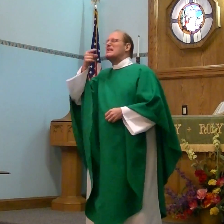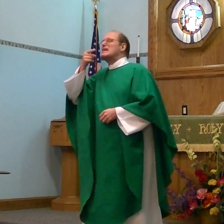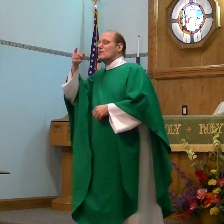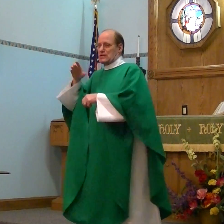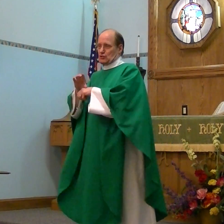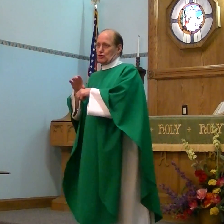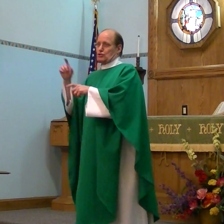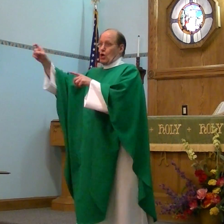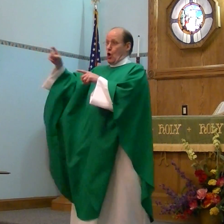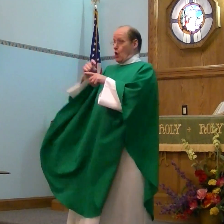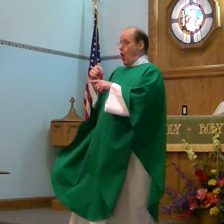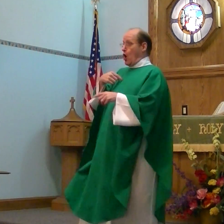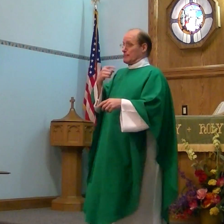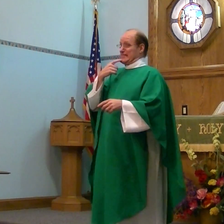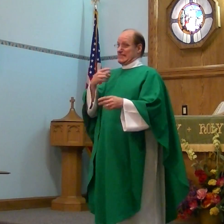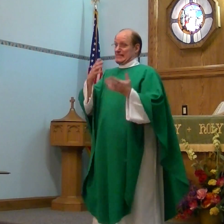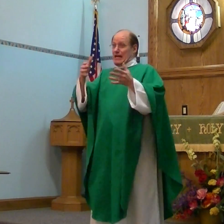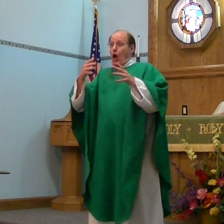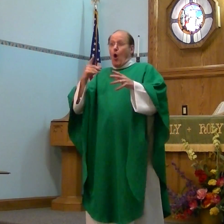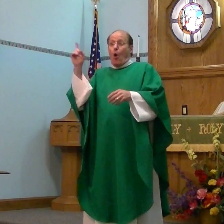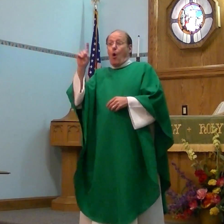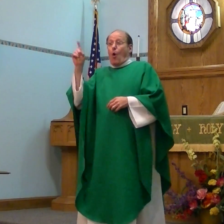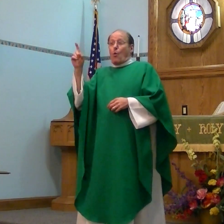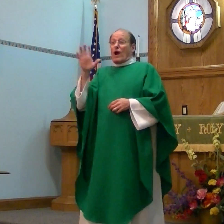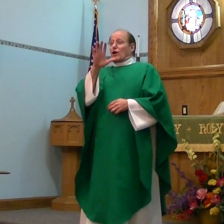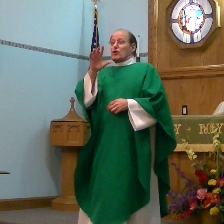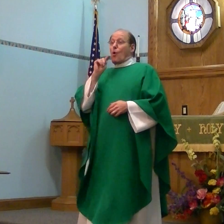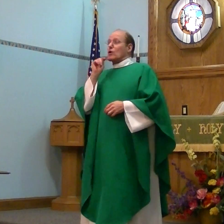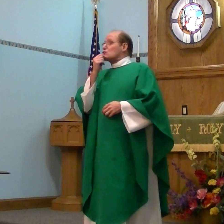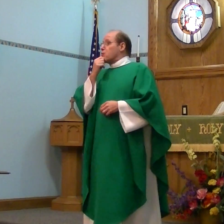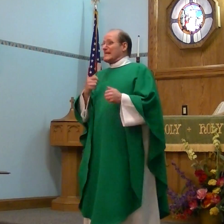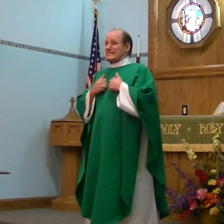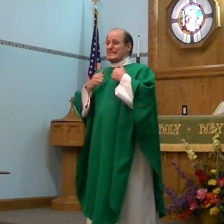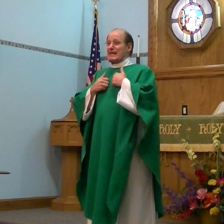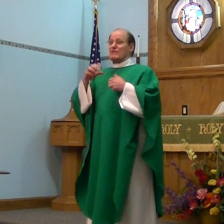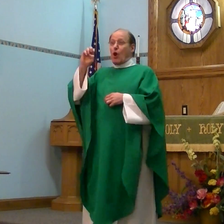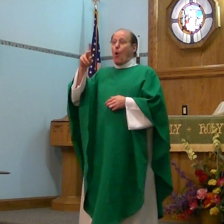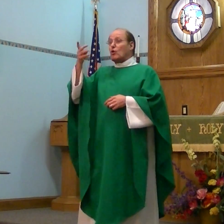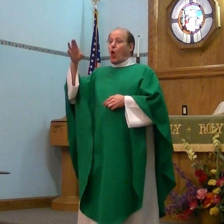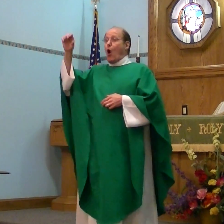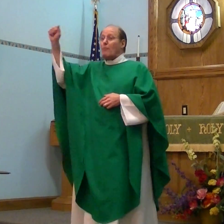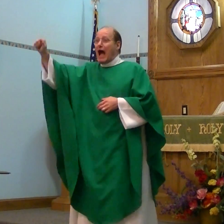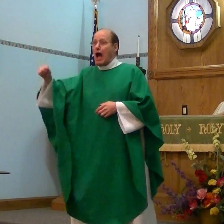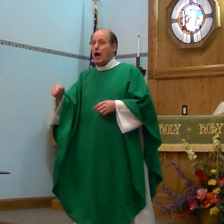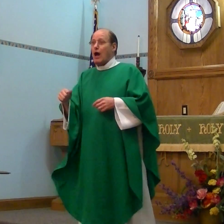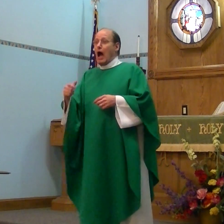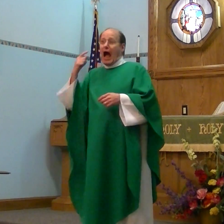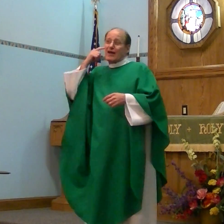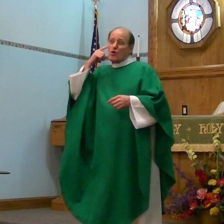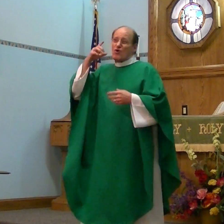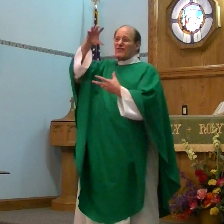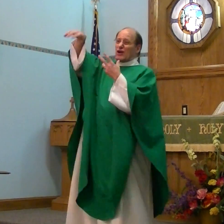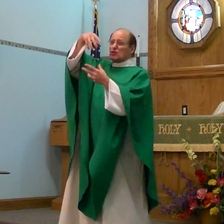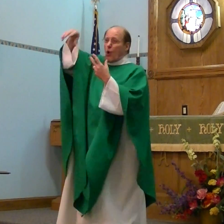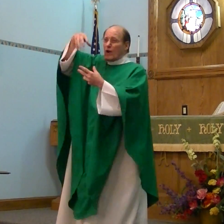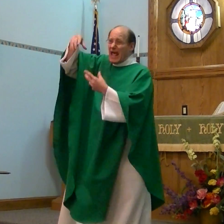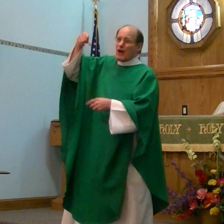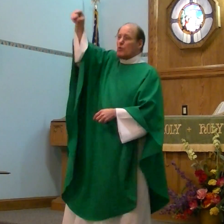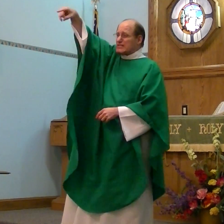the hearing church called me, she said, where do your twins live in Oklahoma? I heard there were tornadoes